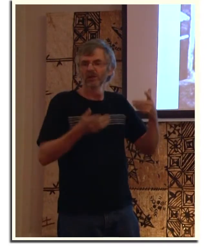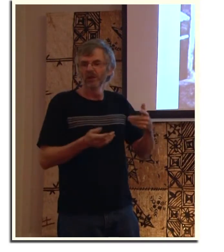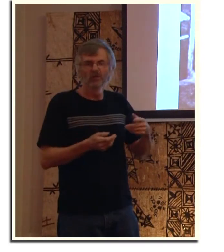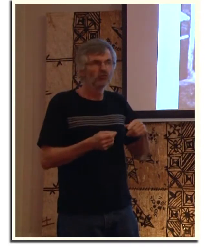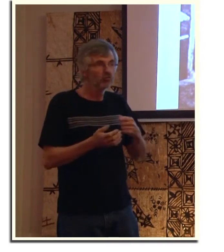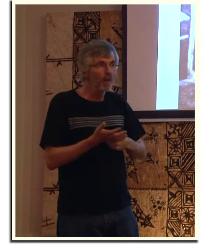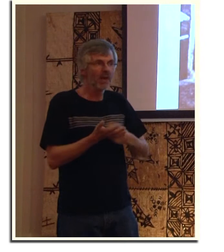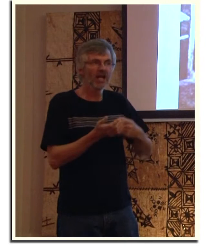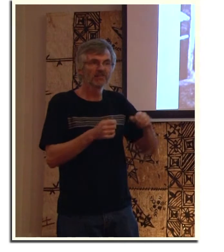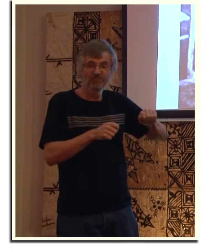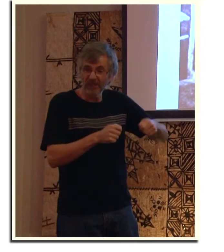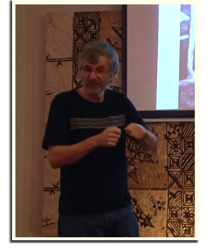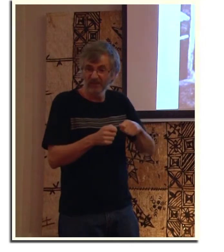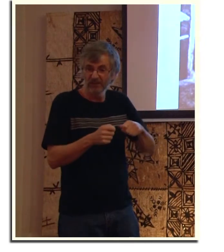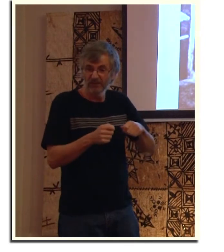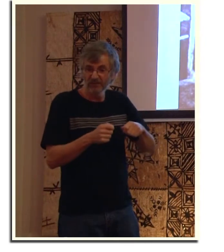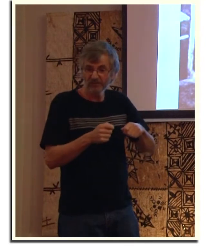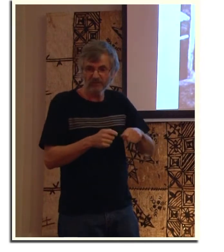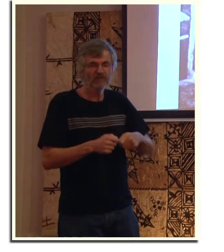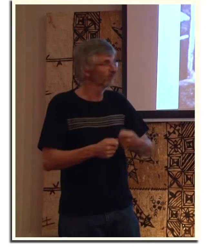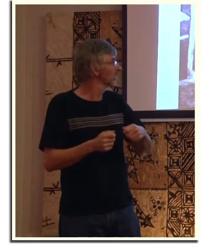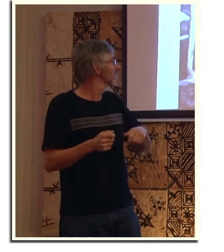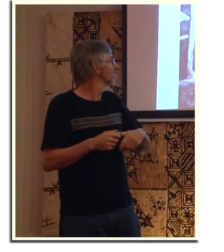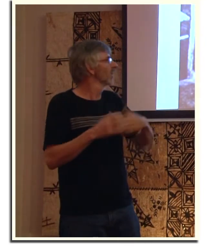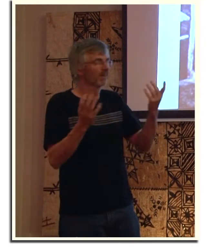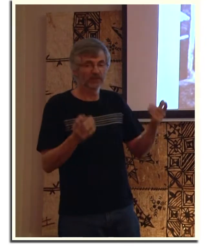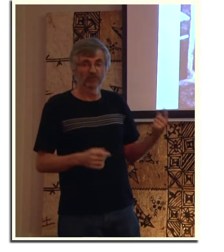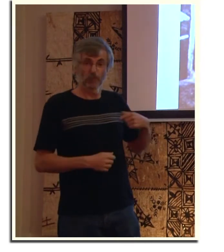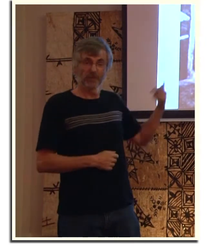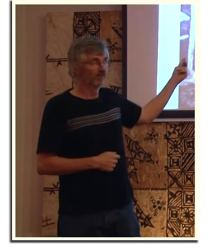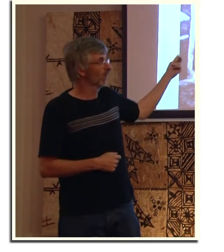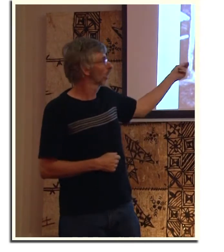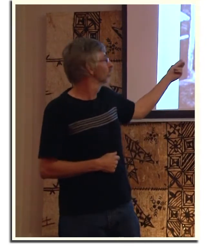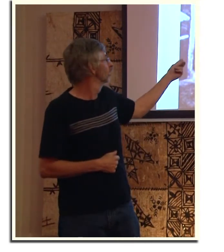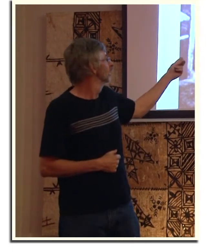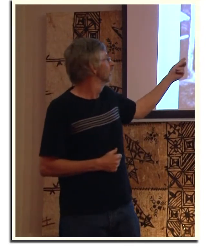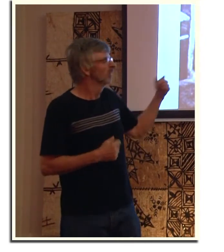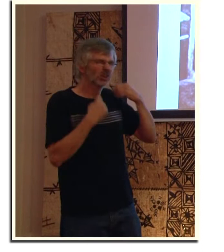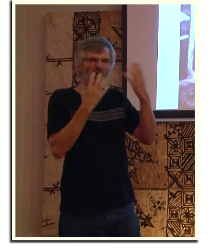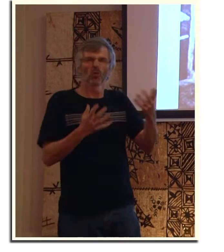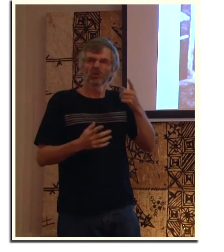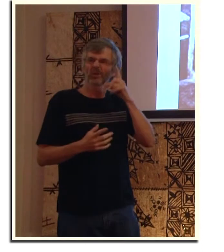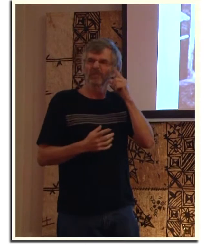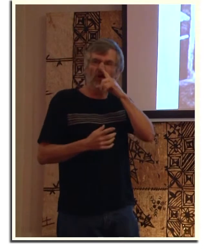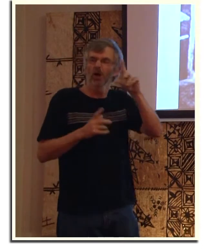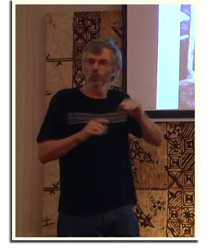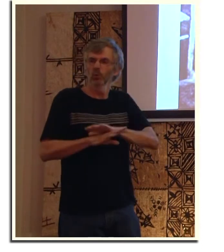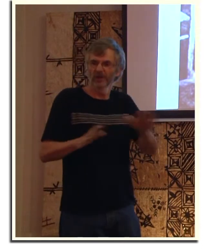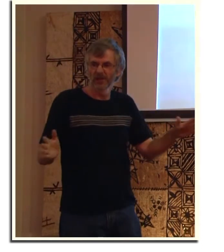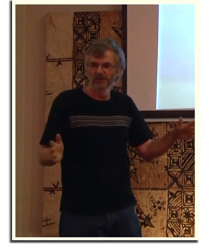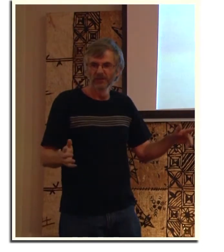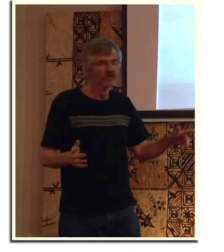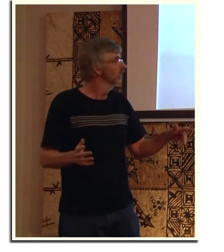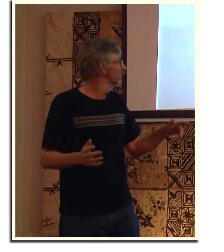I would fix things up. So this interview was when we were saying that deaf people can do